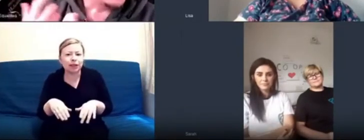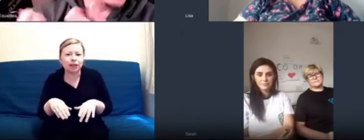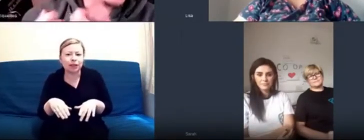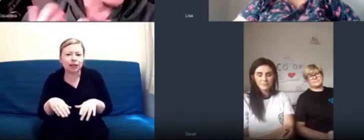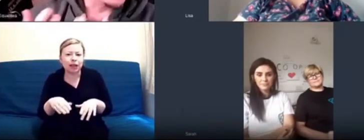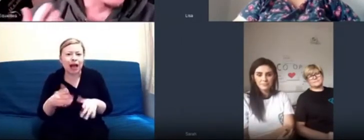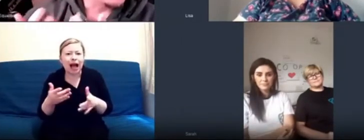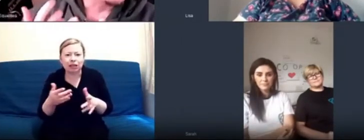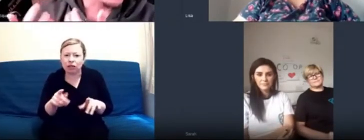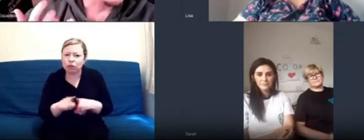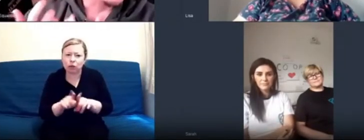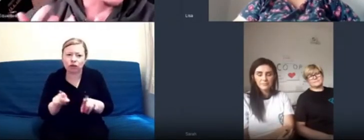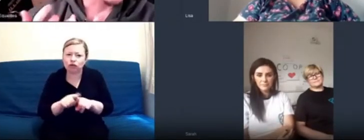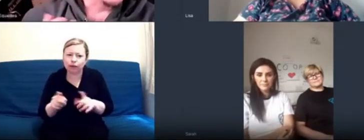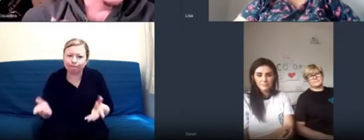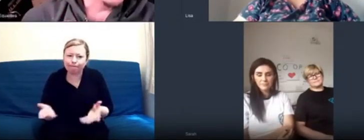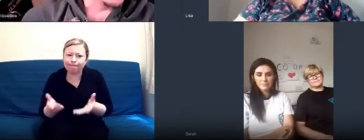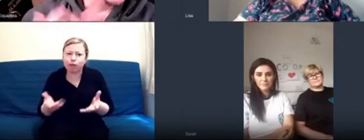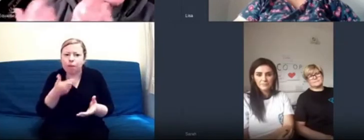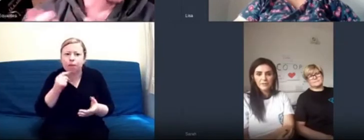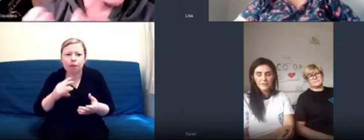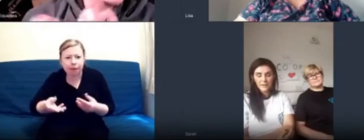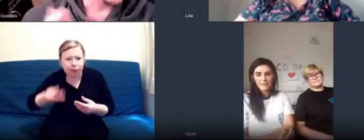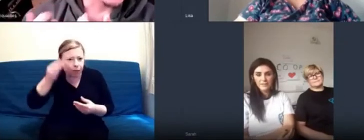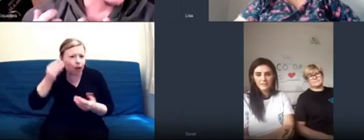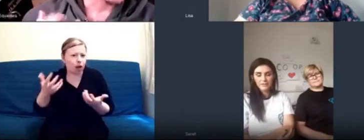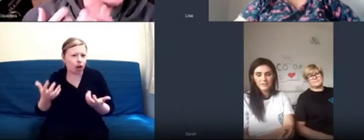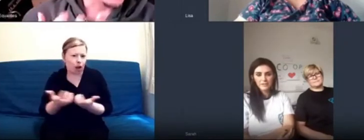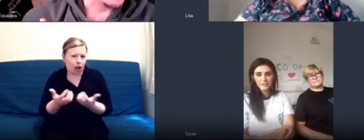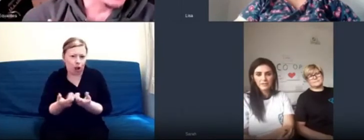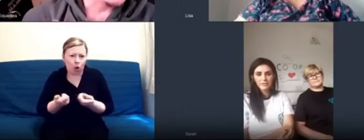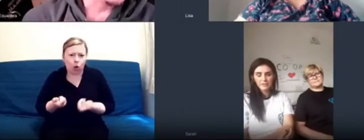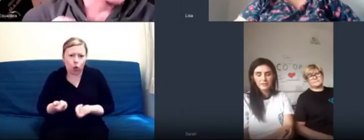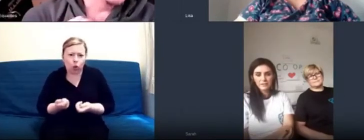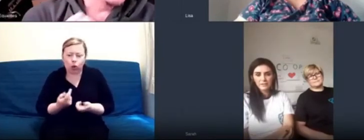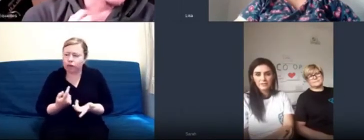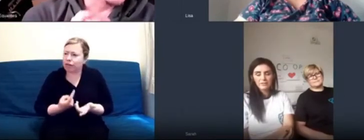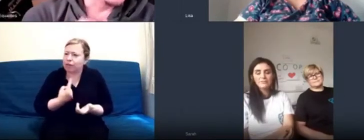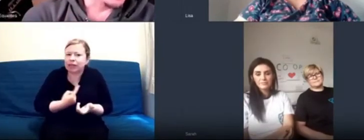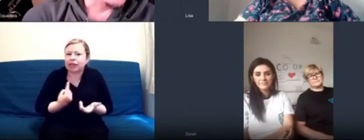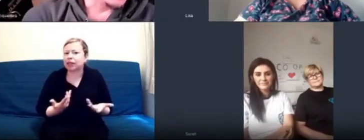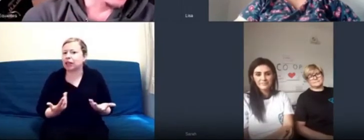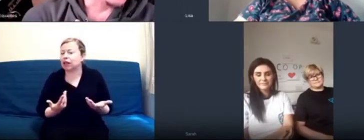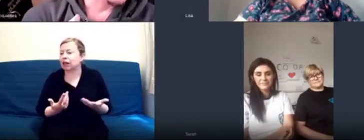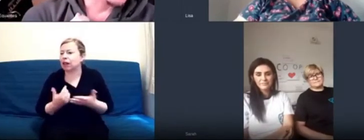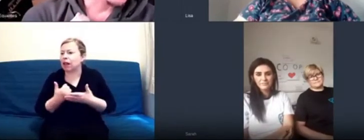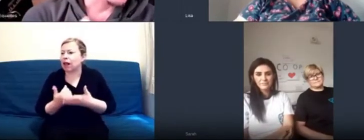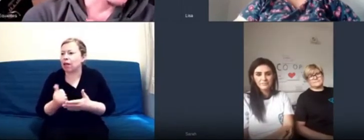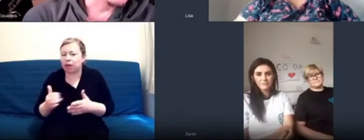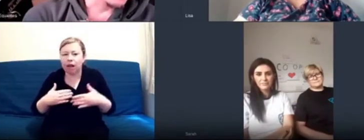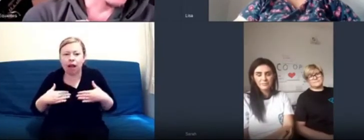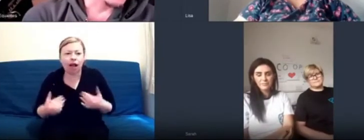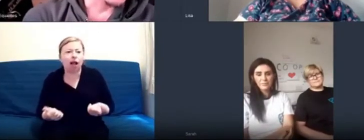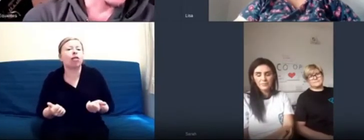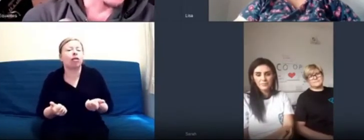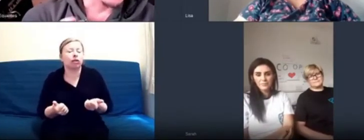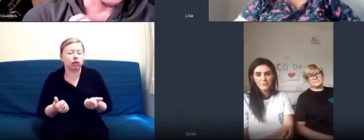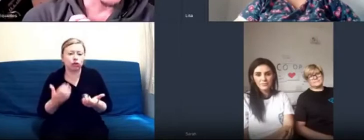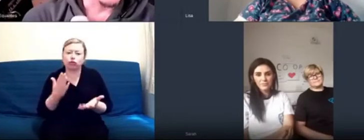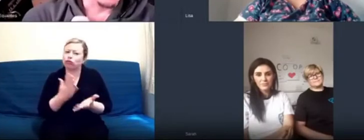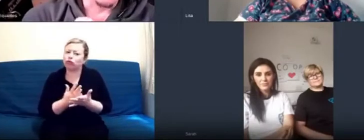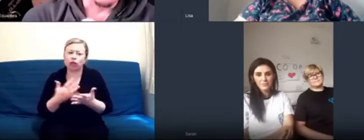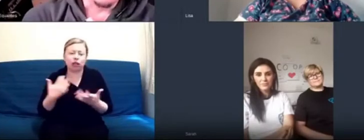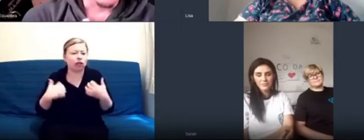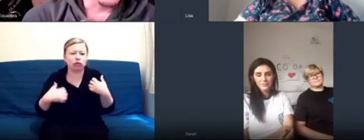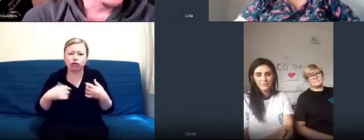maybe self-knowledge or empowerment that people have to actually turn things around for their health, for their well-being and everything. So it's a really interesting project.